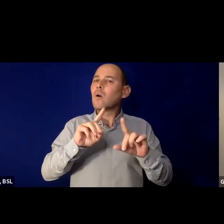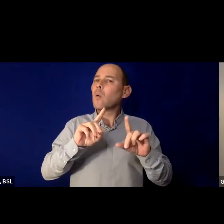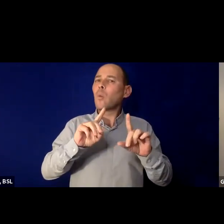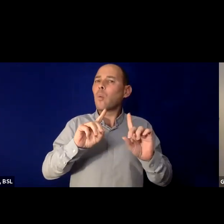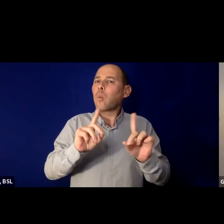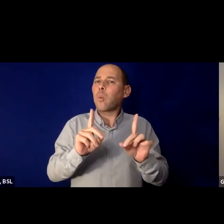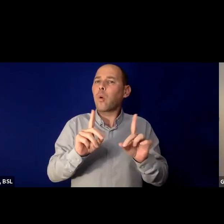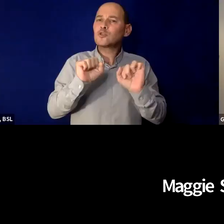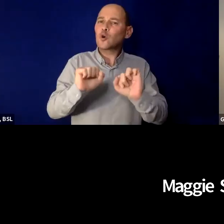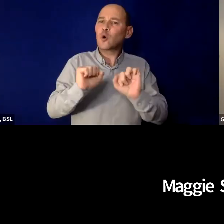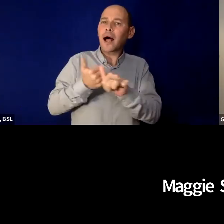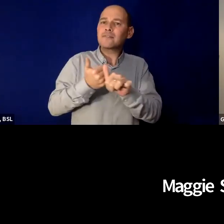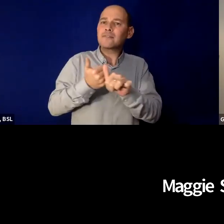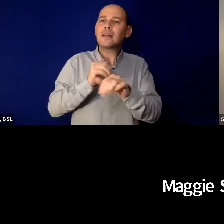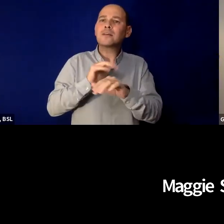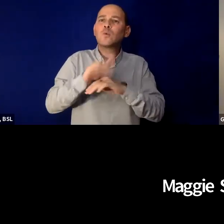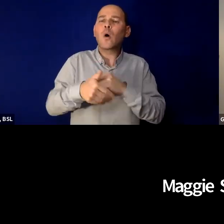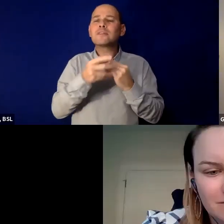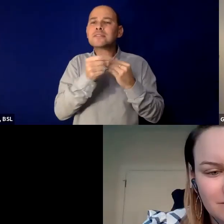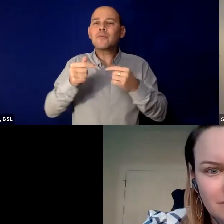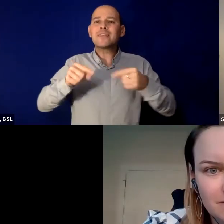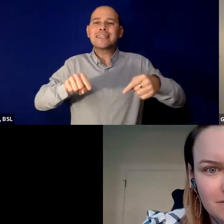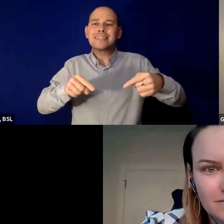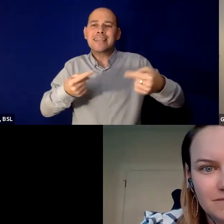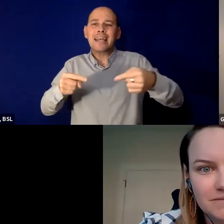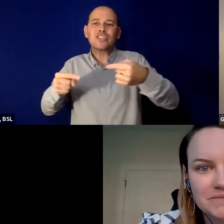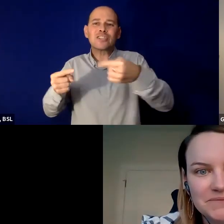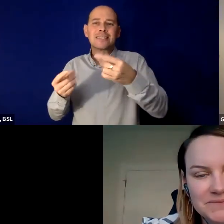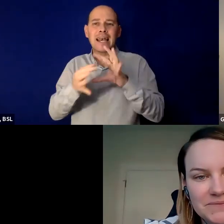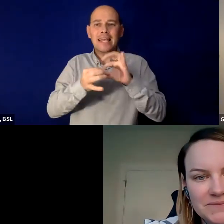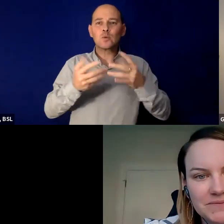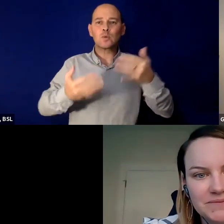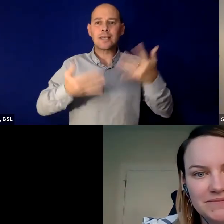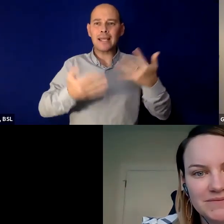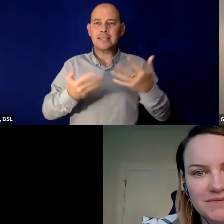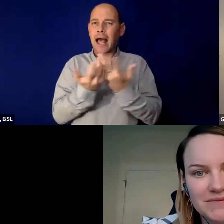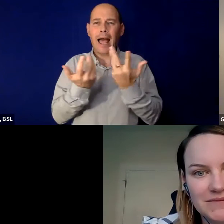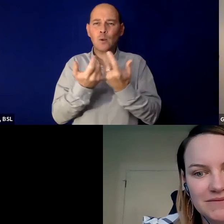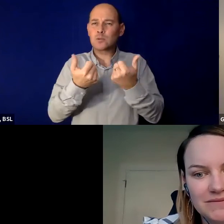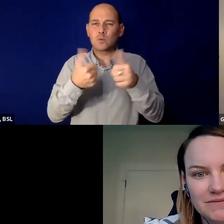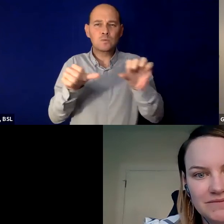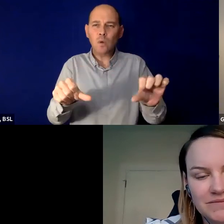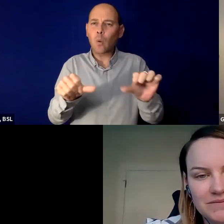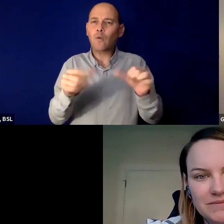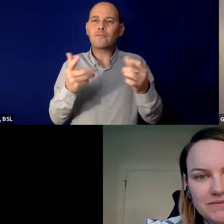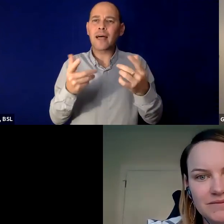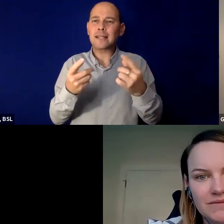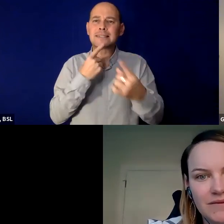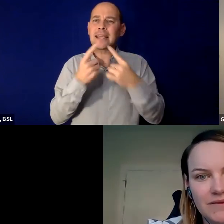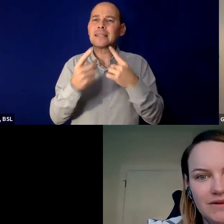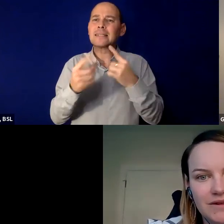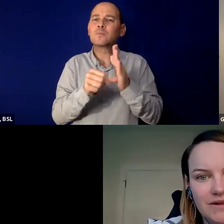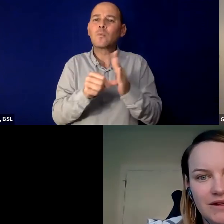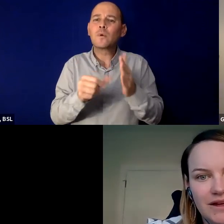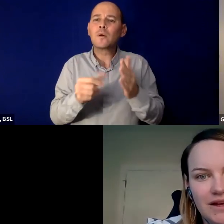what would be your advice in terms of some of those data challenges and how you found was the best way to go about resolving those when you were beginning the Ccas